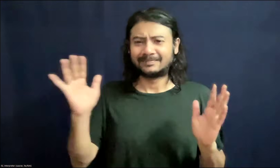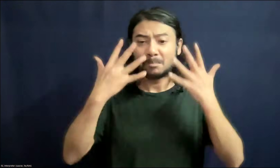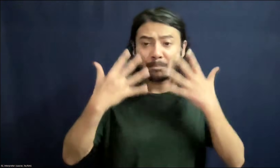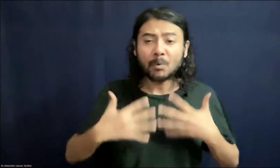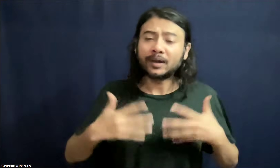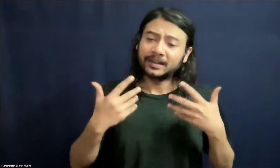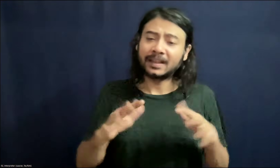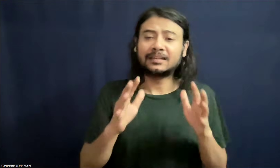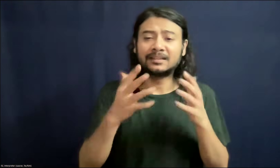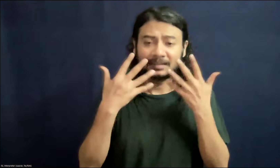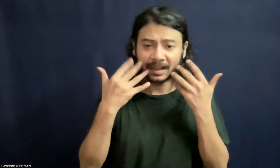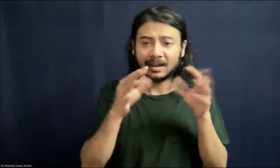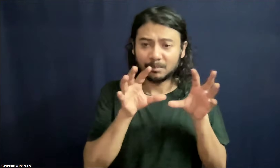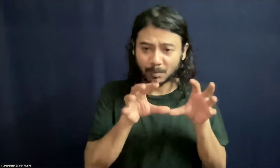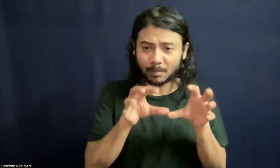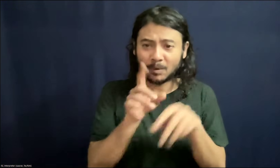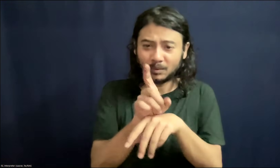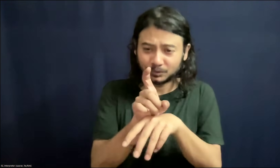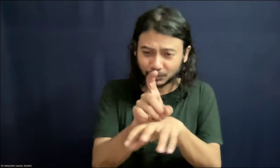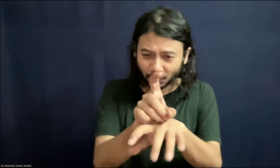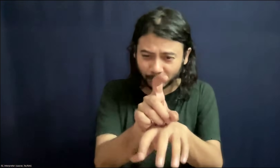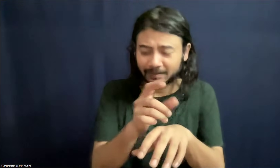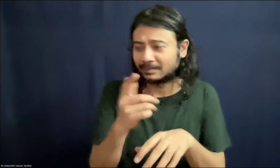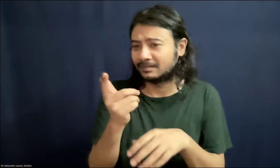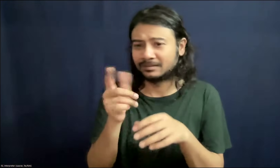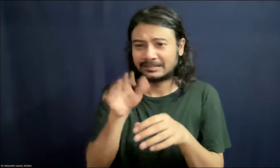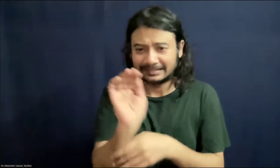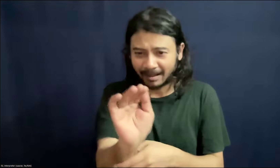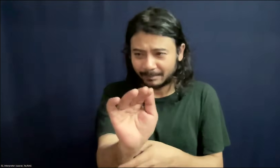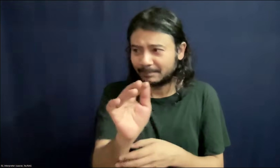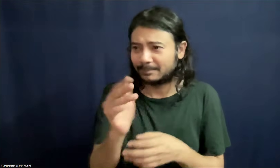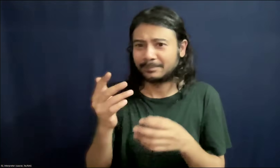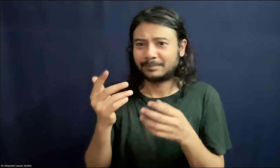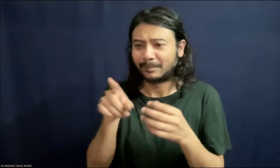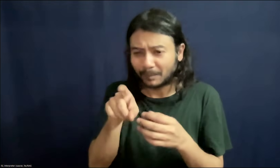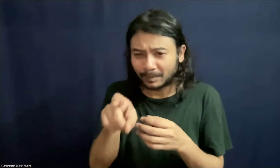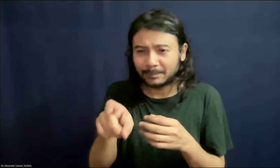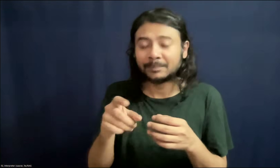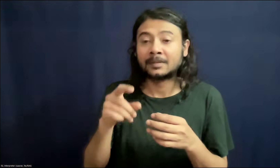body, scorpion body, or a worm body, Paramatma lives in the heart of